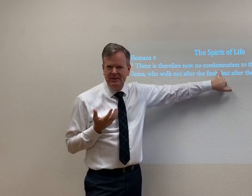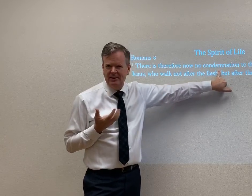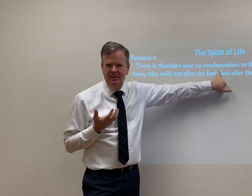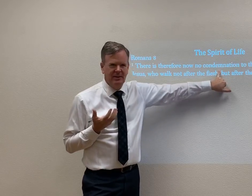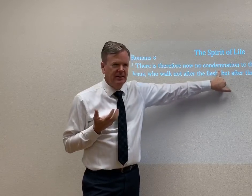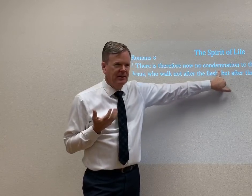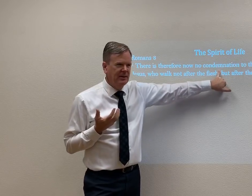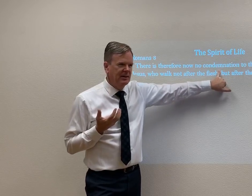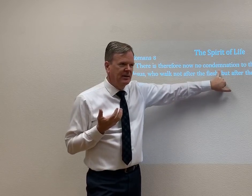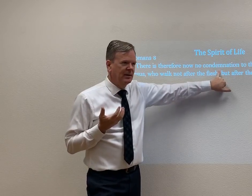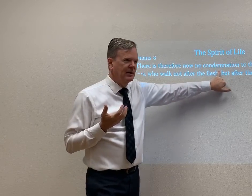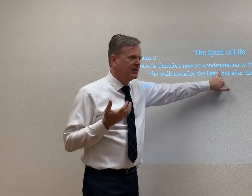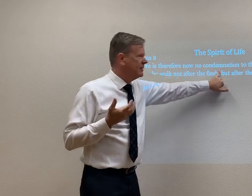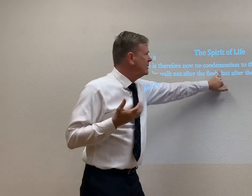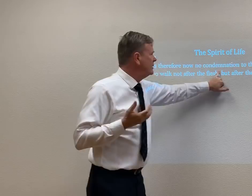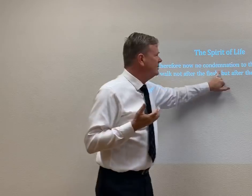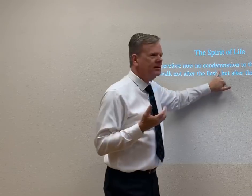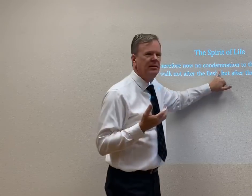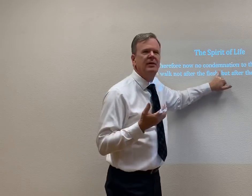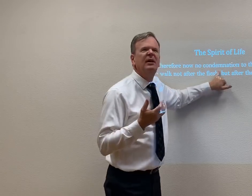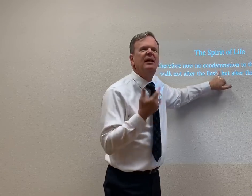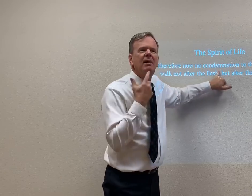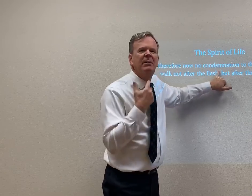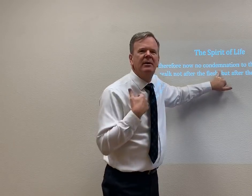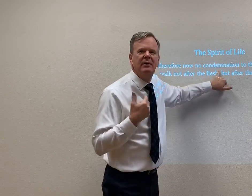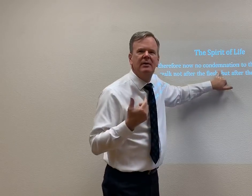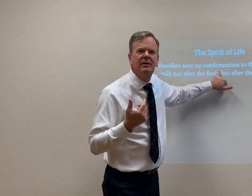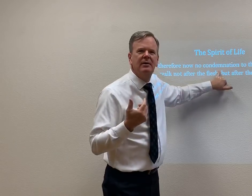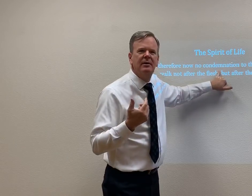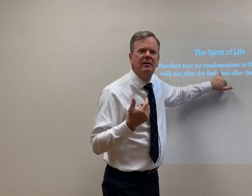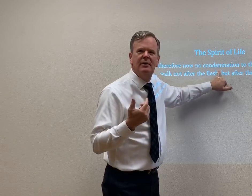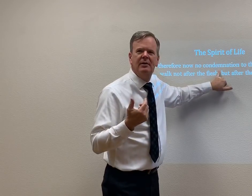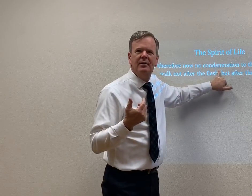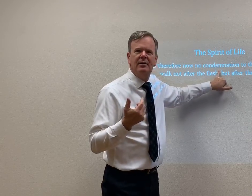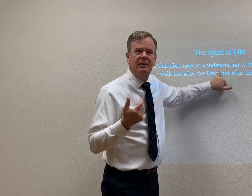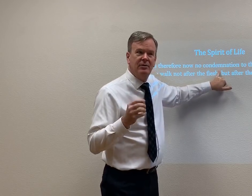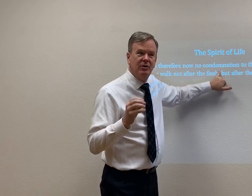What is that? What is that? Tell me.